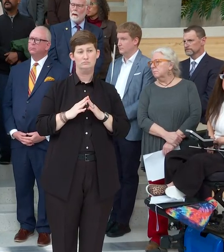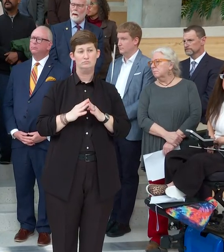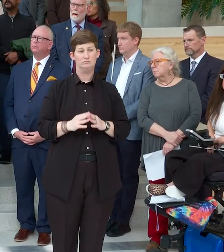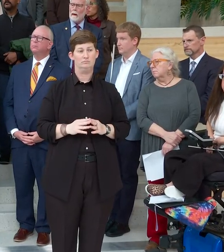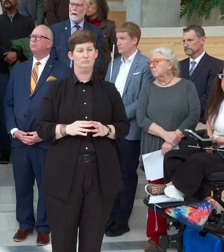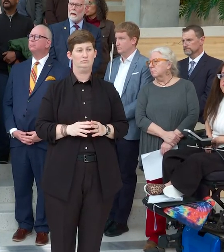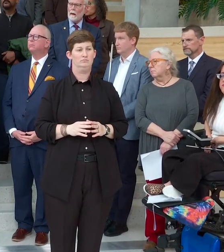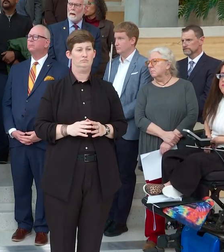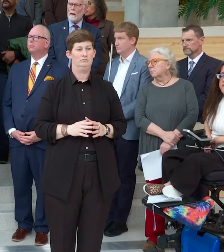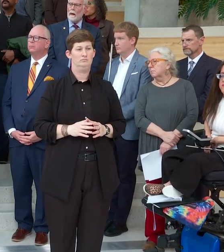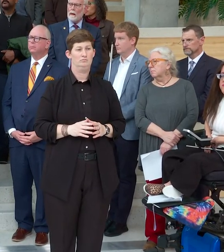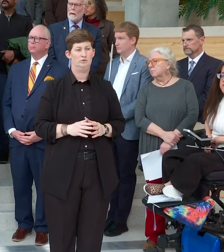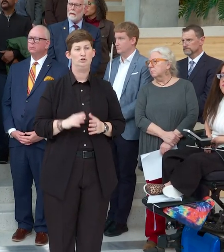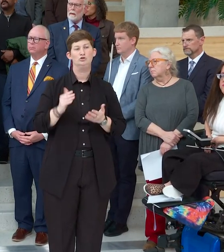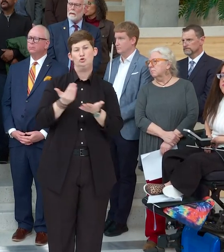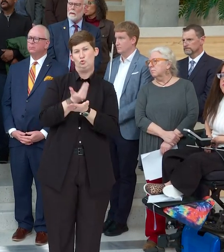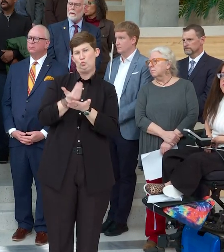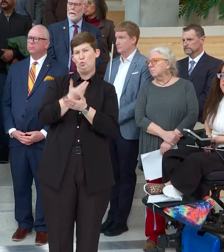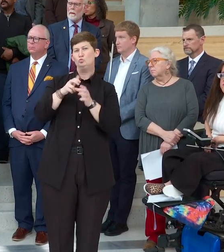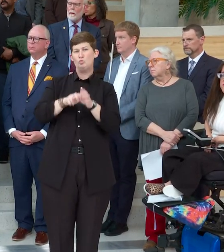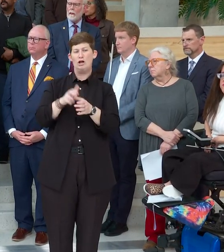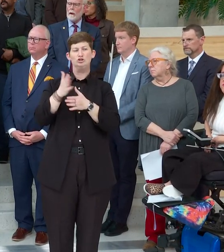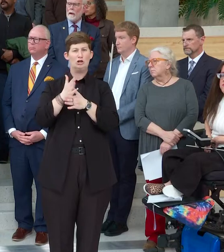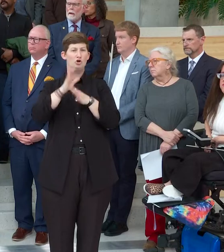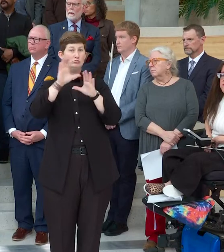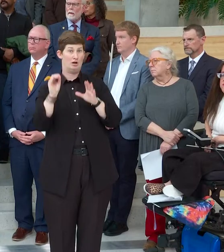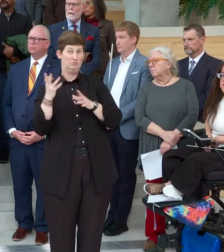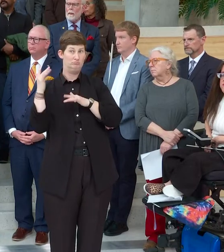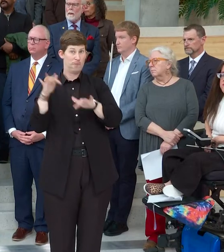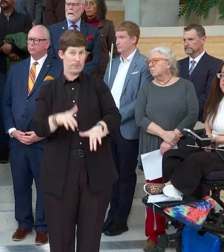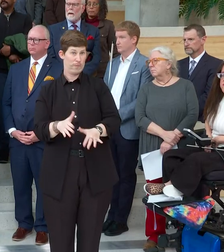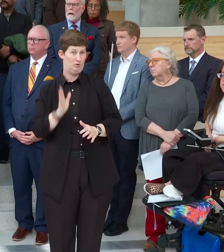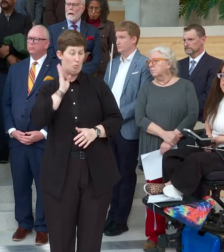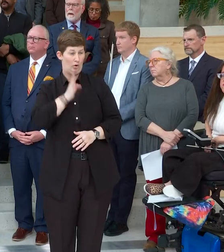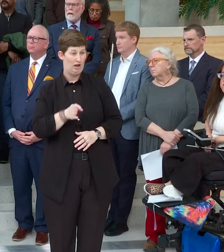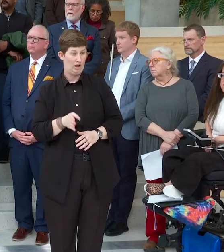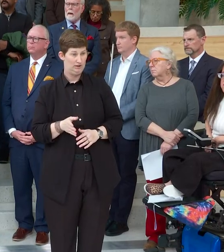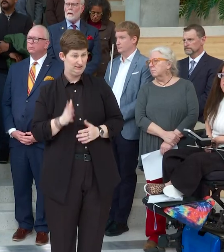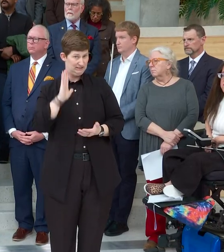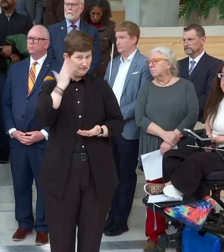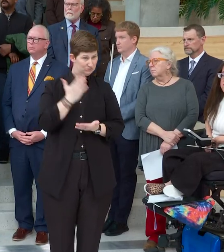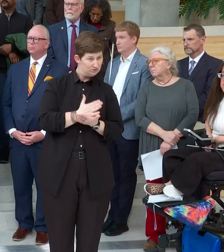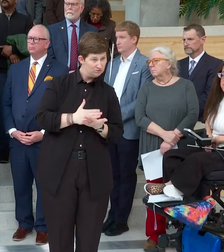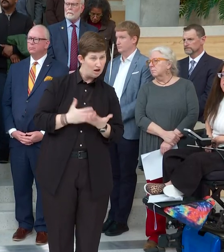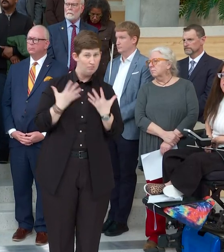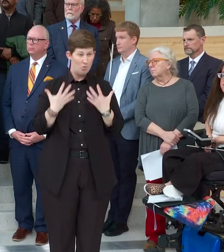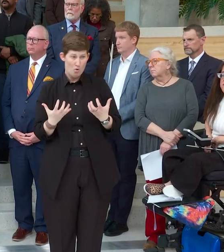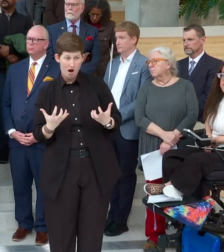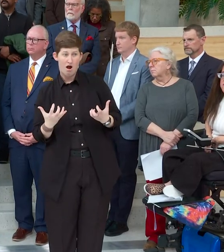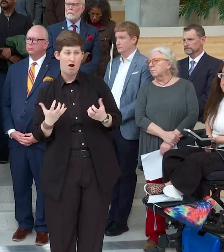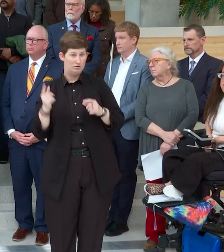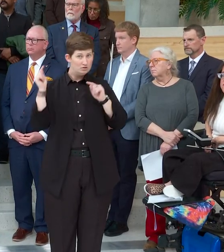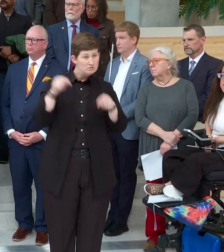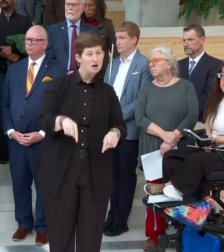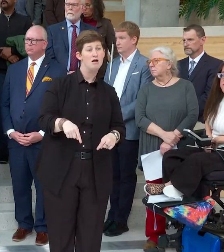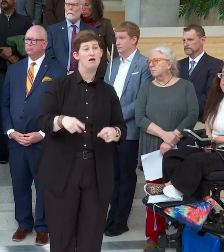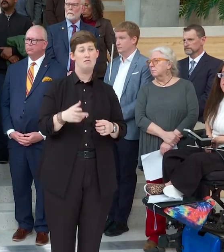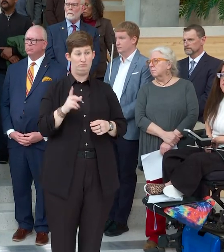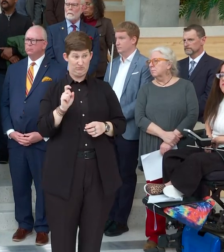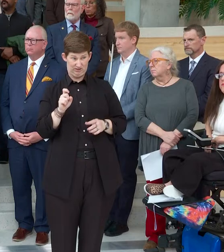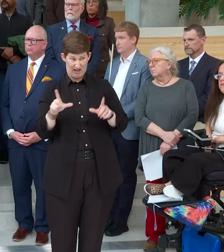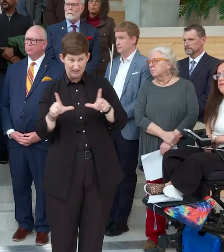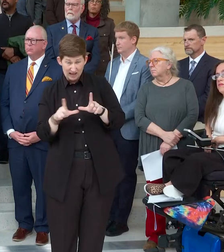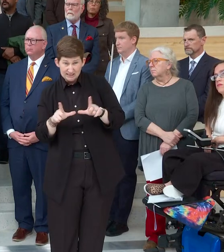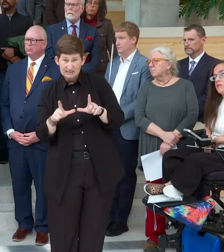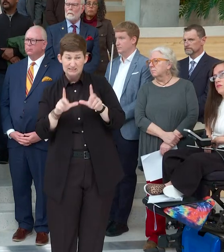not good enough in your and the speakers behind you's eyes, because you've got some that are providing them at volume. It's a licensing issue.